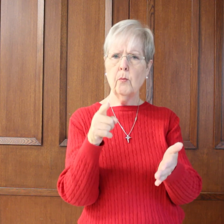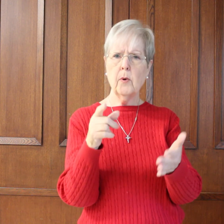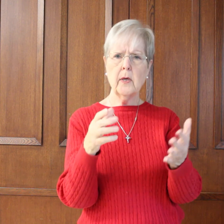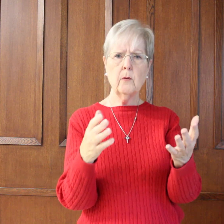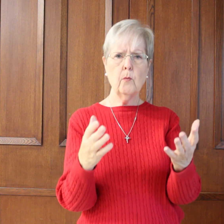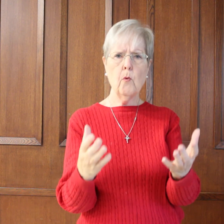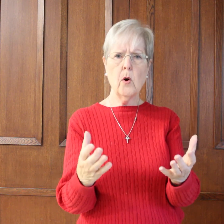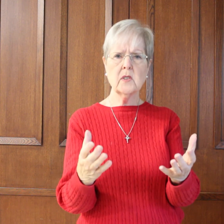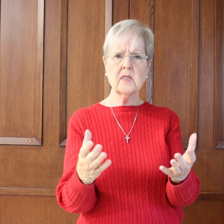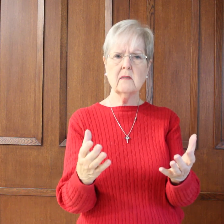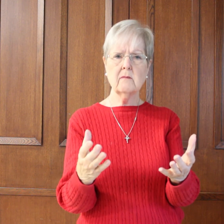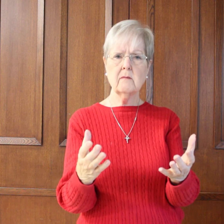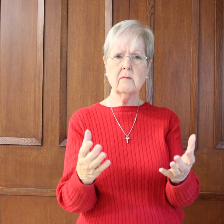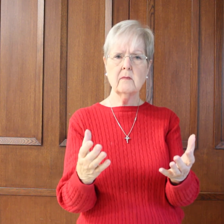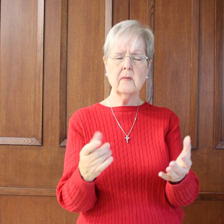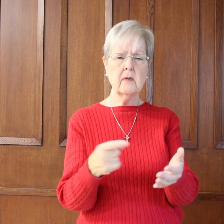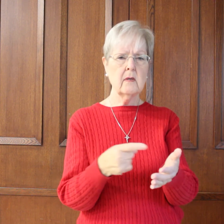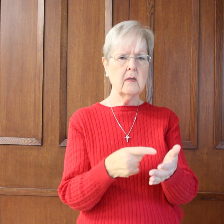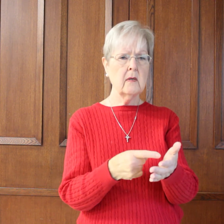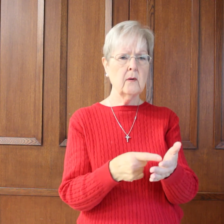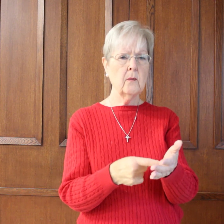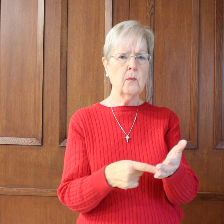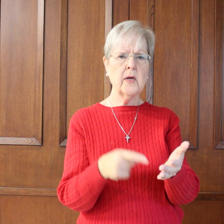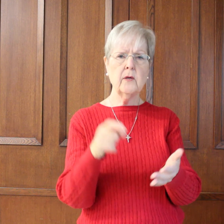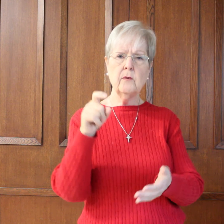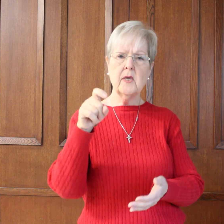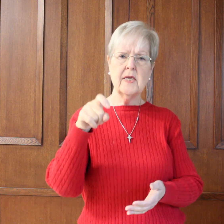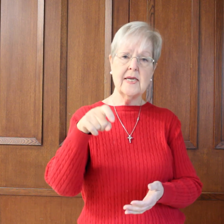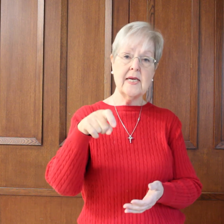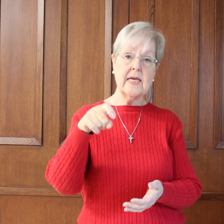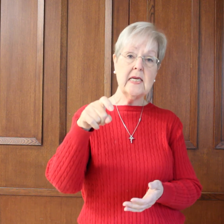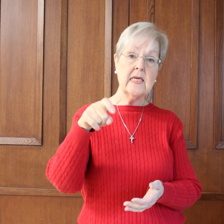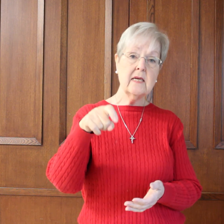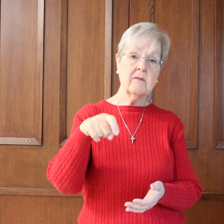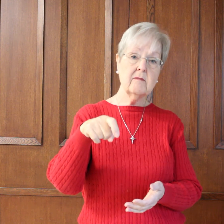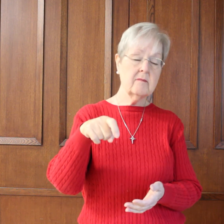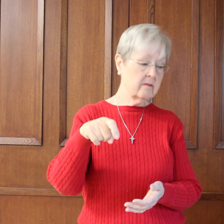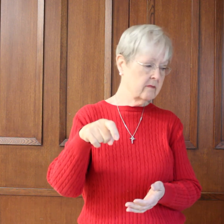What you want? What you need?